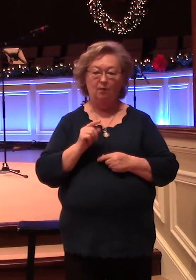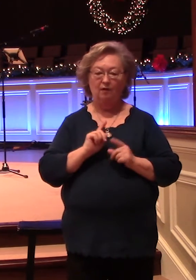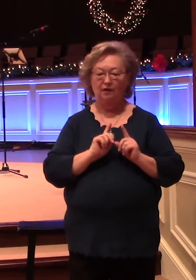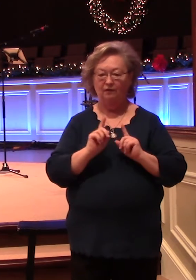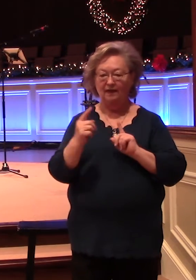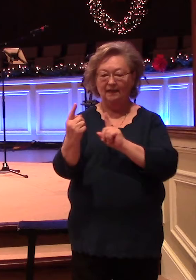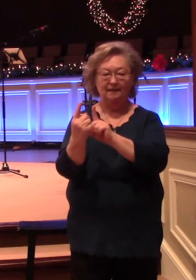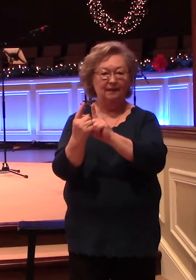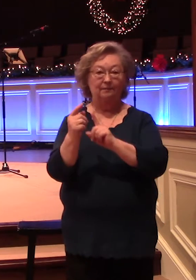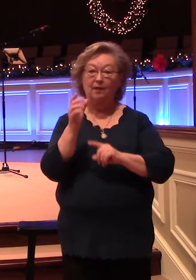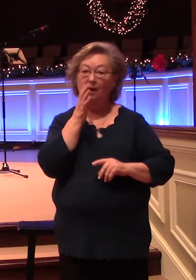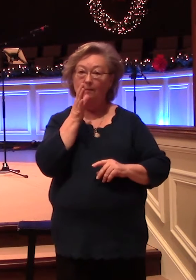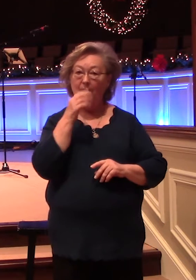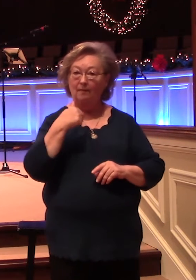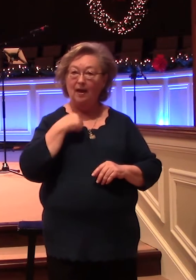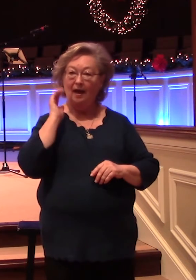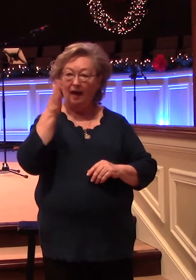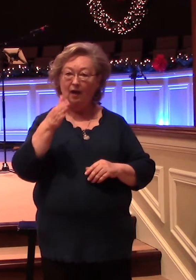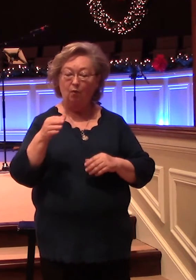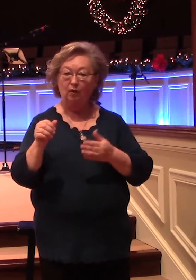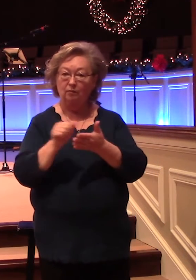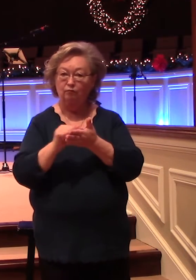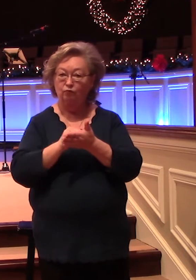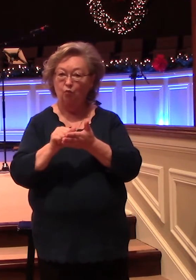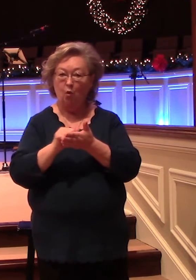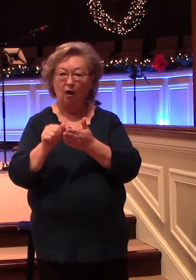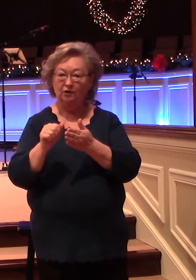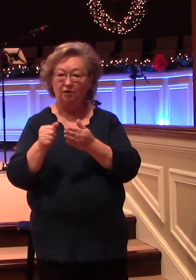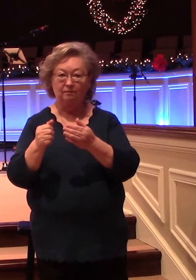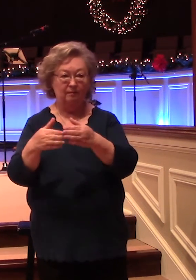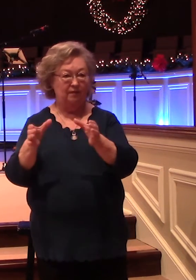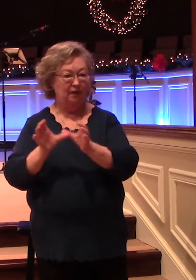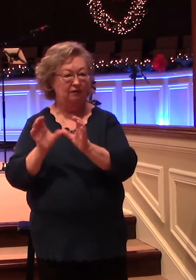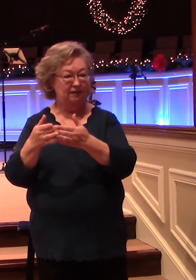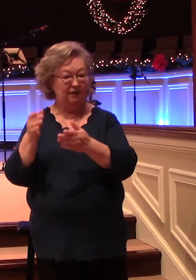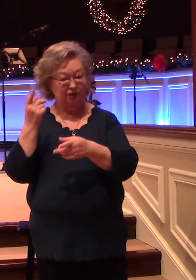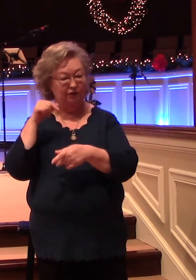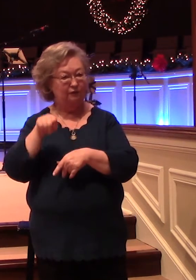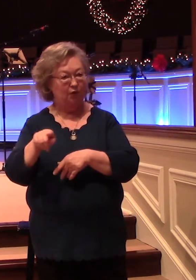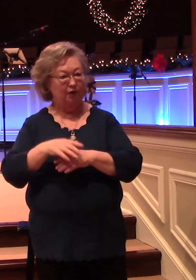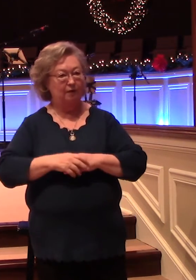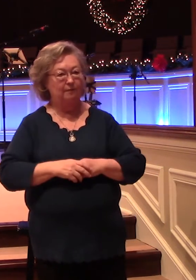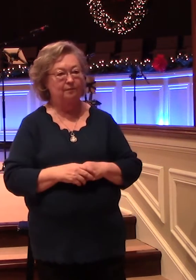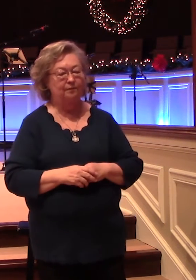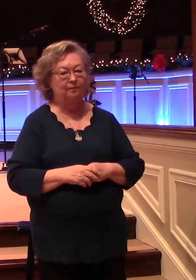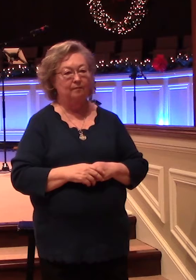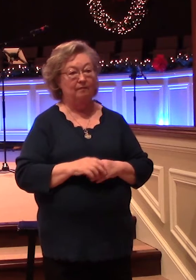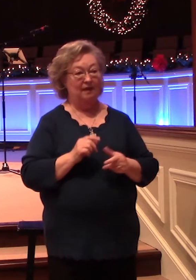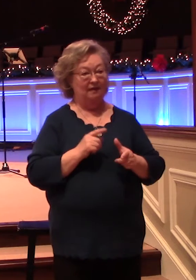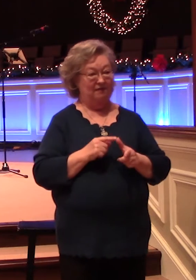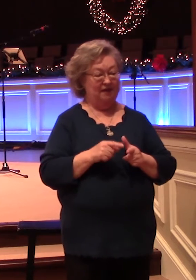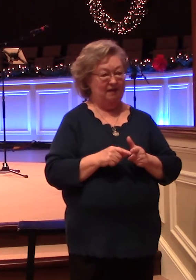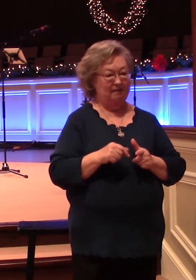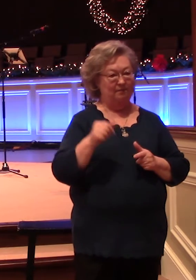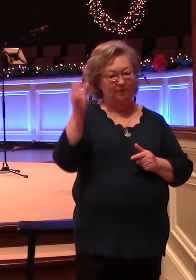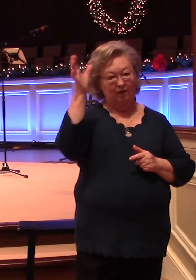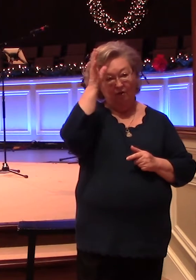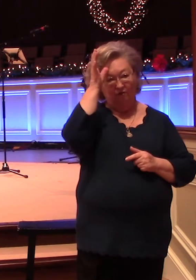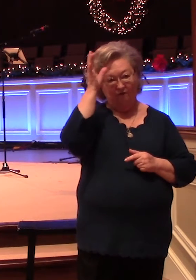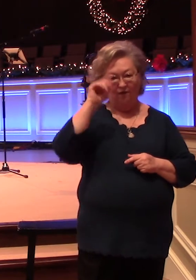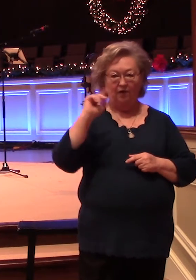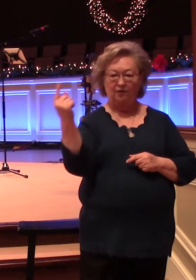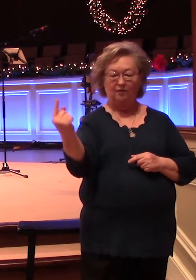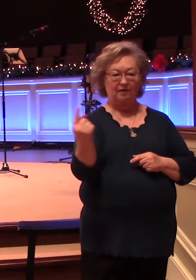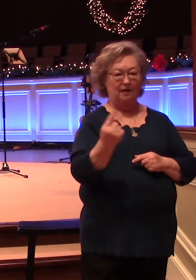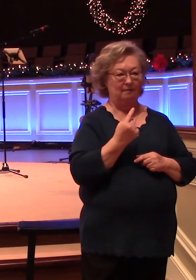came in, and the boy thought, you know, usually he just walks in, I go to my room, and he goes to his, but instead, if it was Jesus,